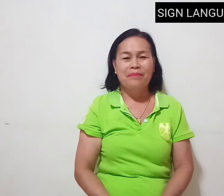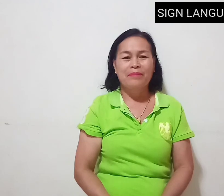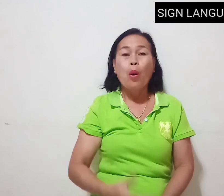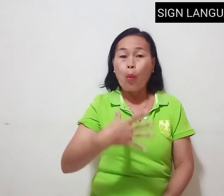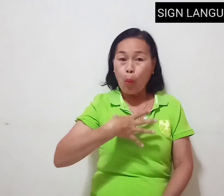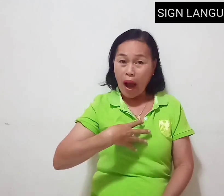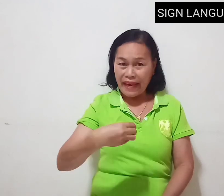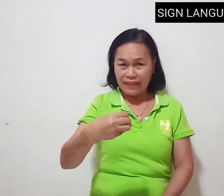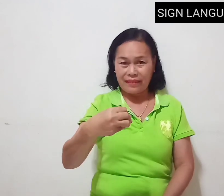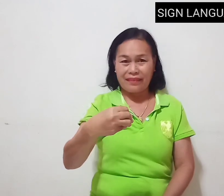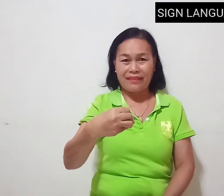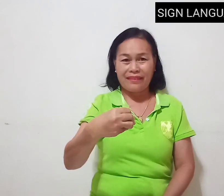white.